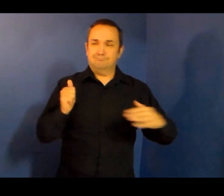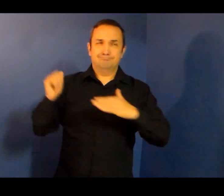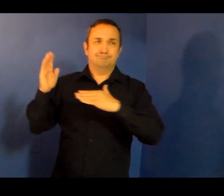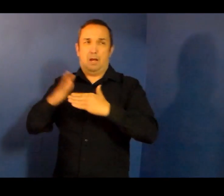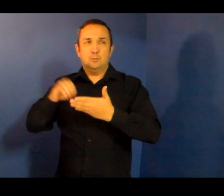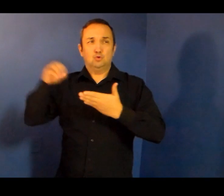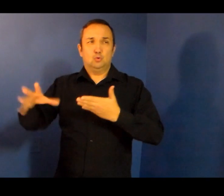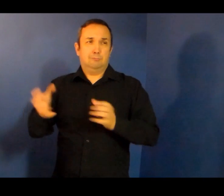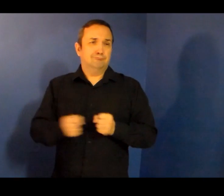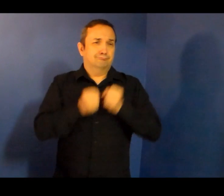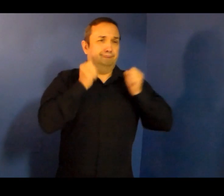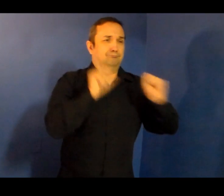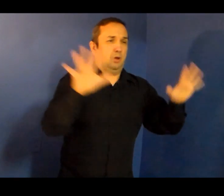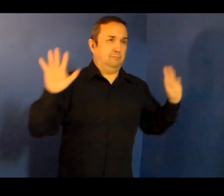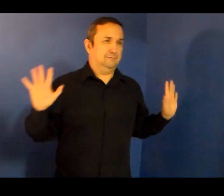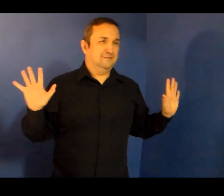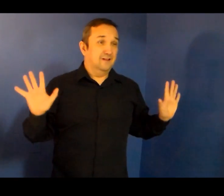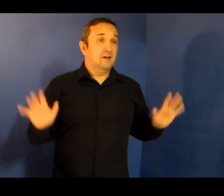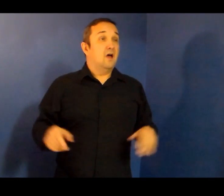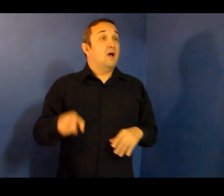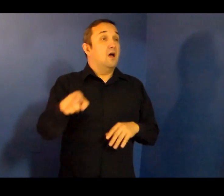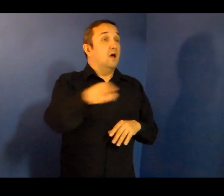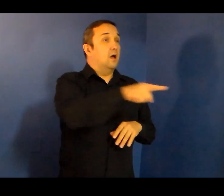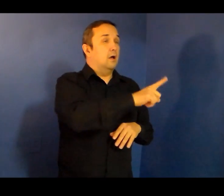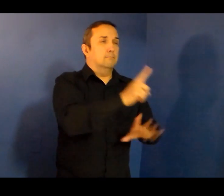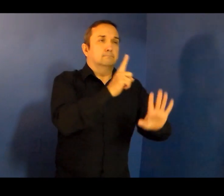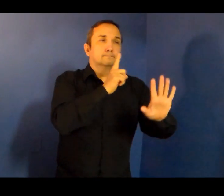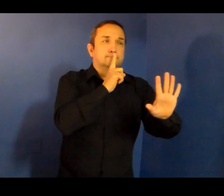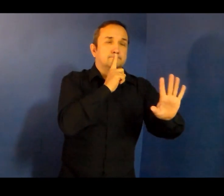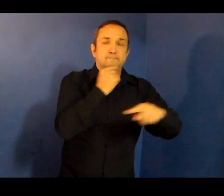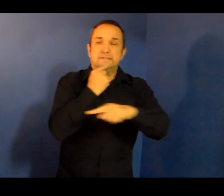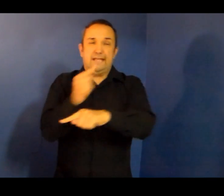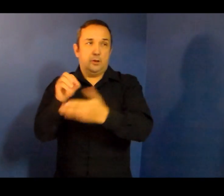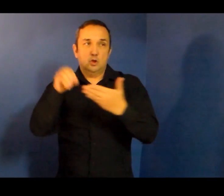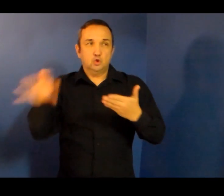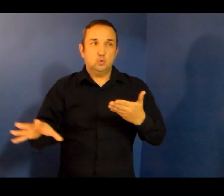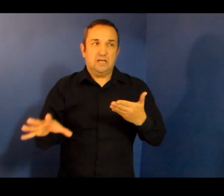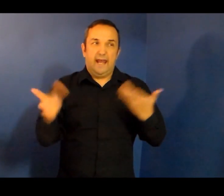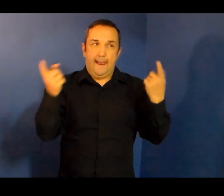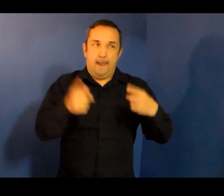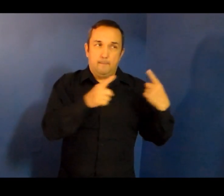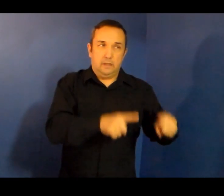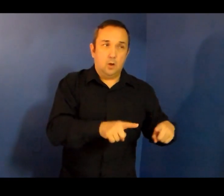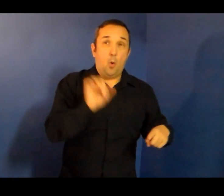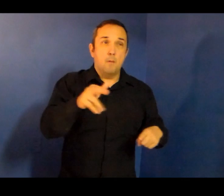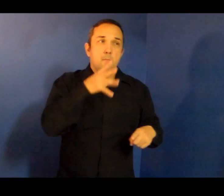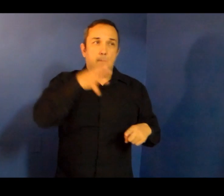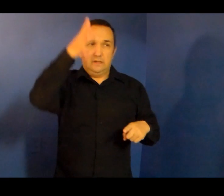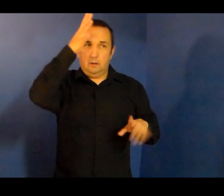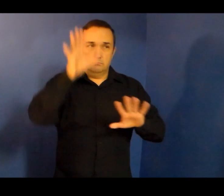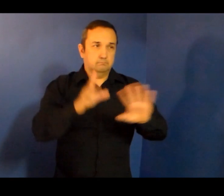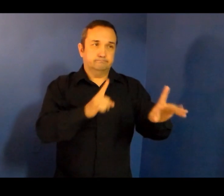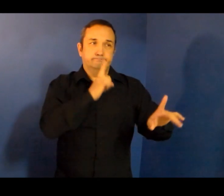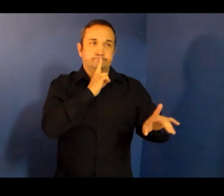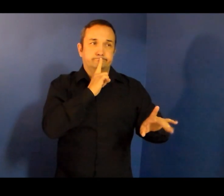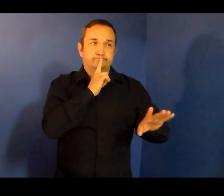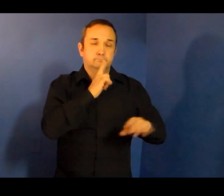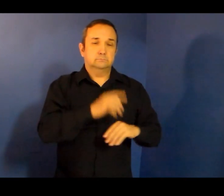students." These teachers were asked, "Don't tell any of the students or the parents about this." At the end